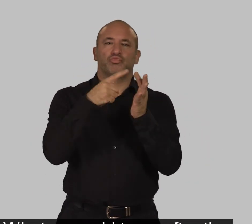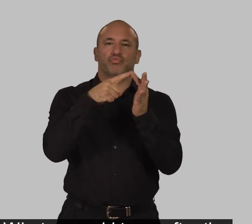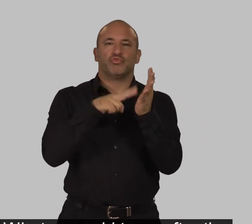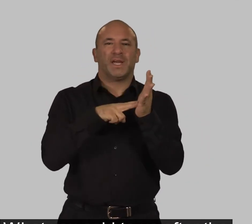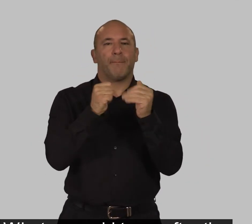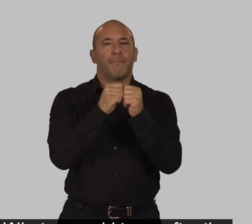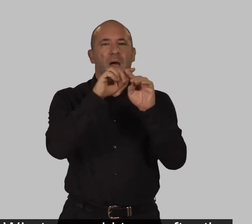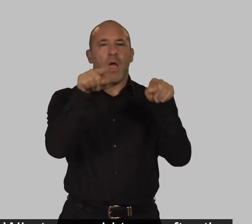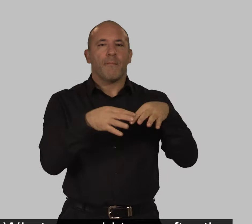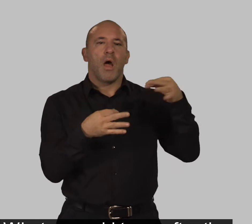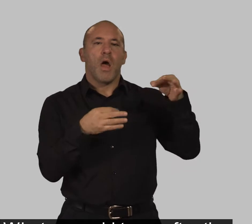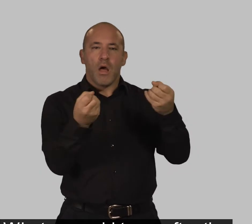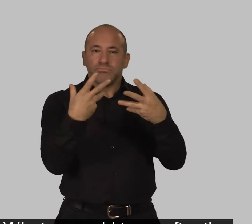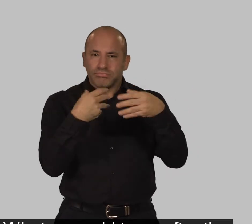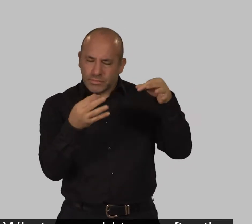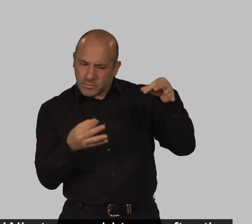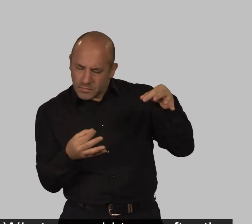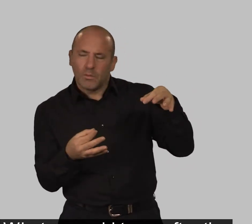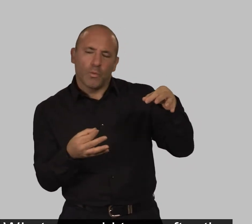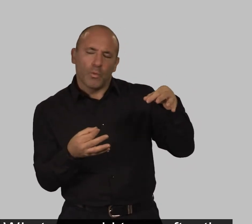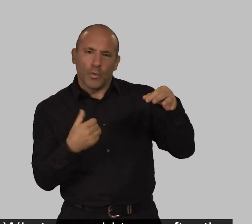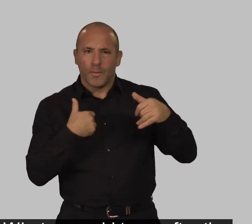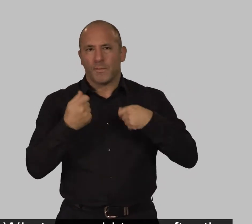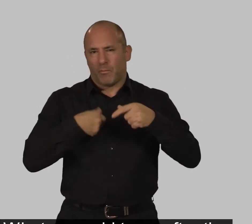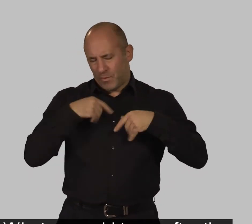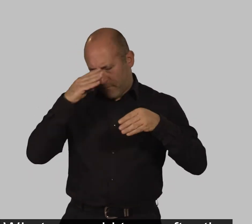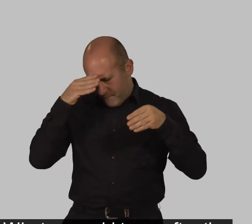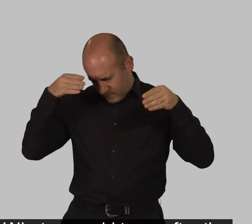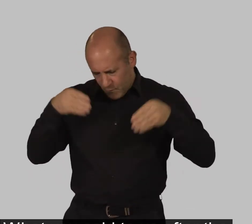you said to us after the Green Paper has led us to focus on